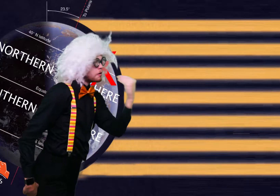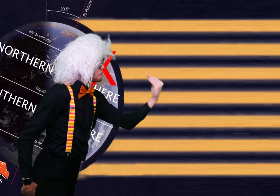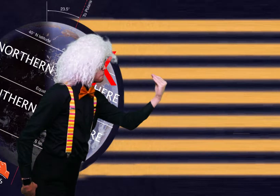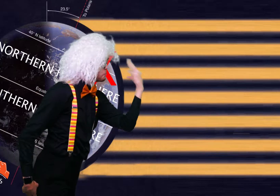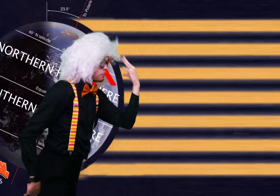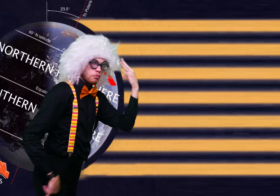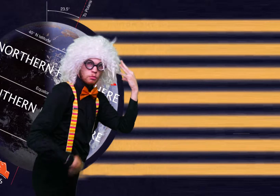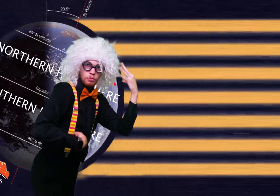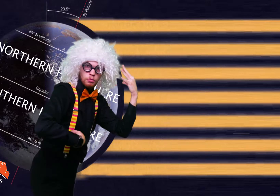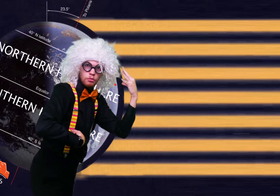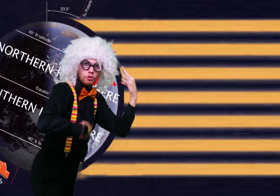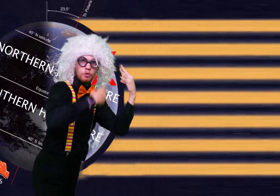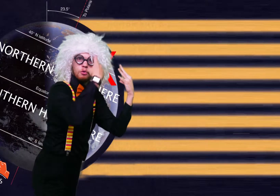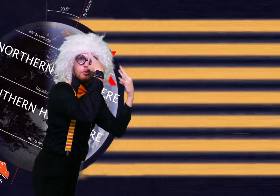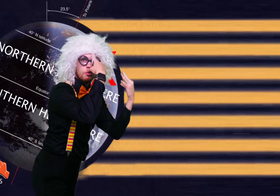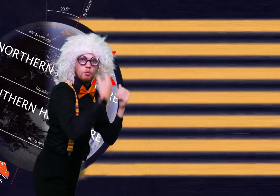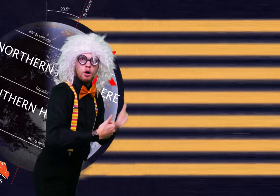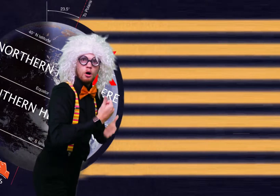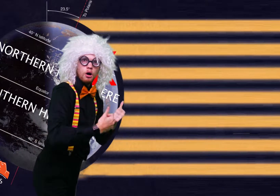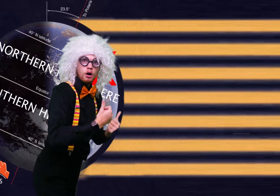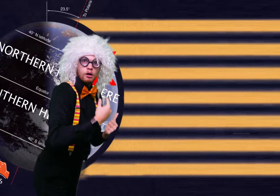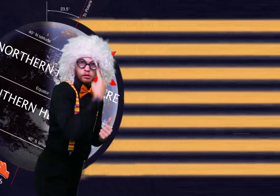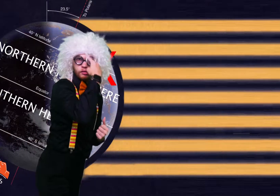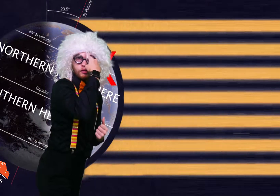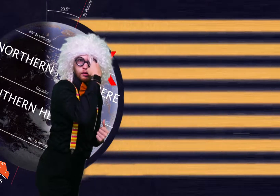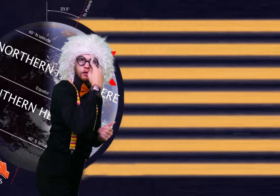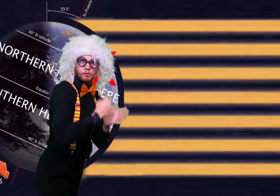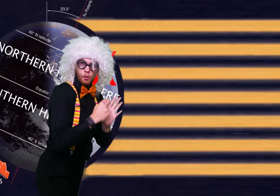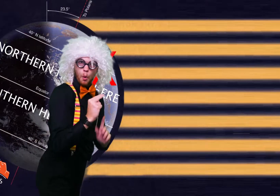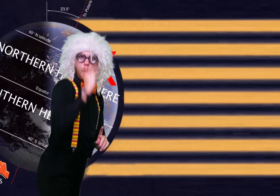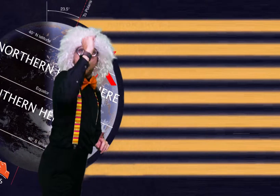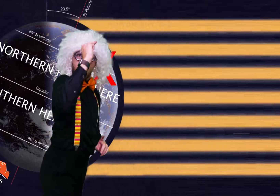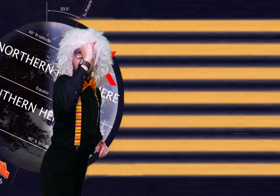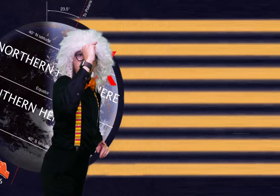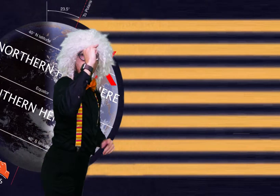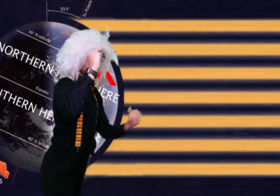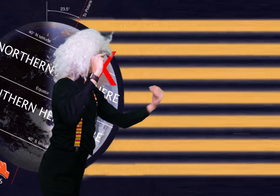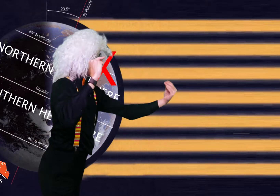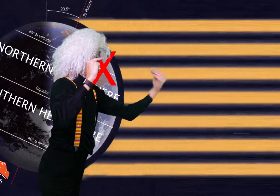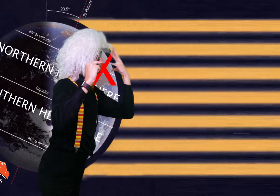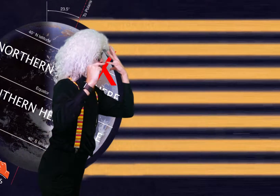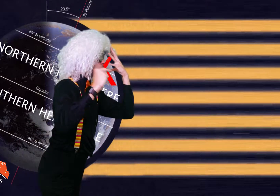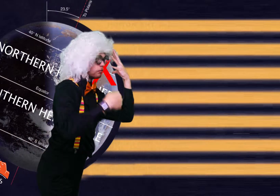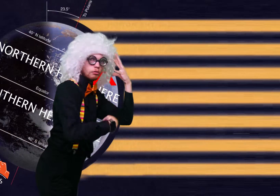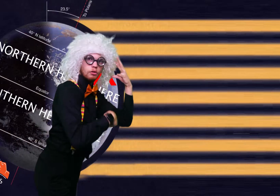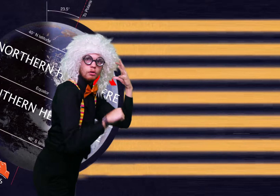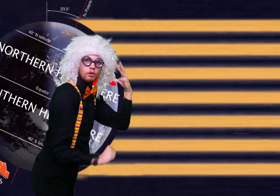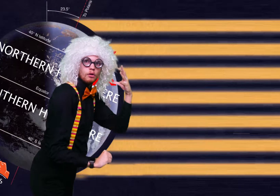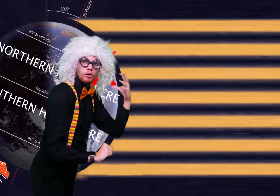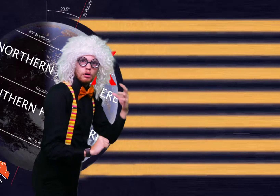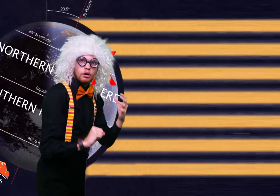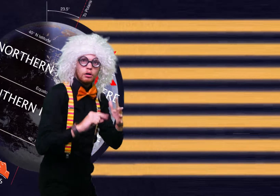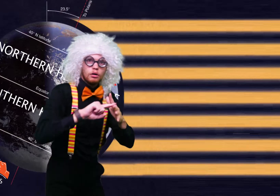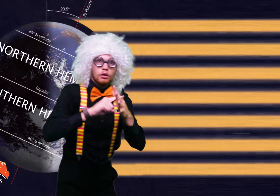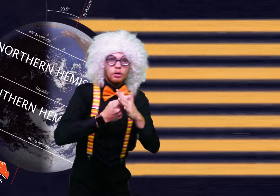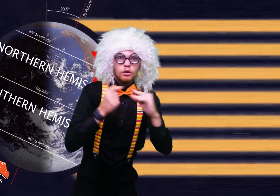Summer. Why? Using your body as an example, where the rays from the sun going to touch you